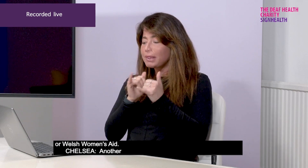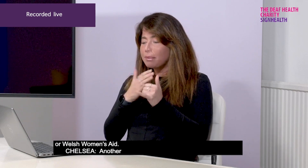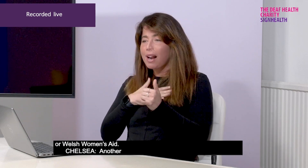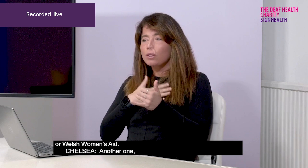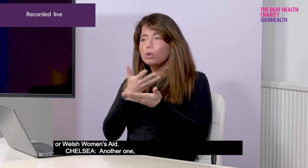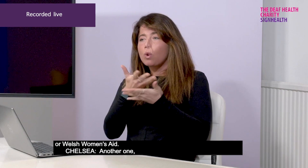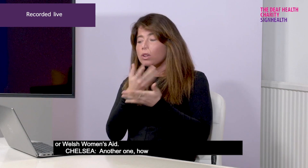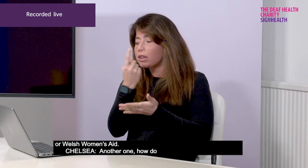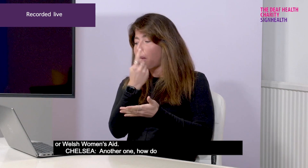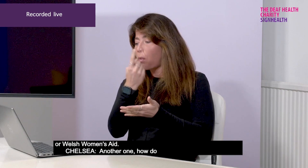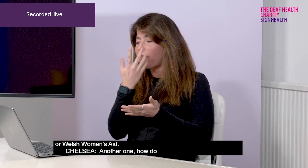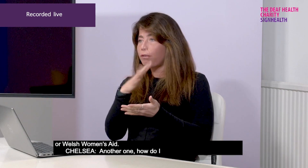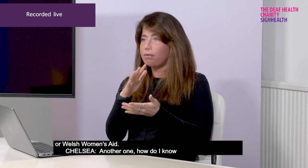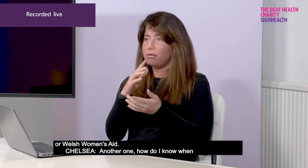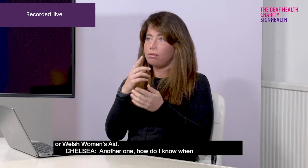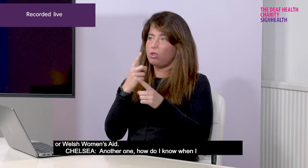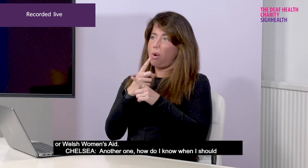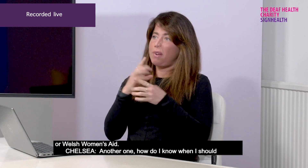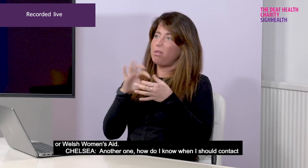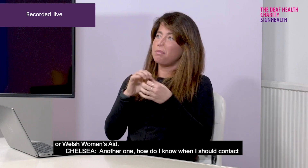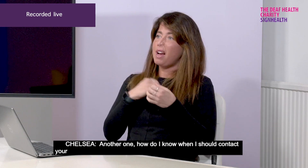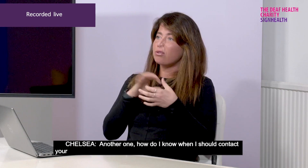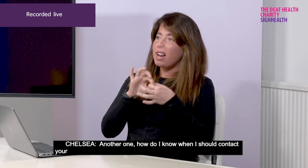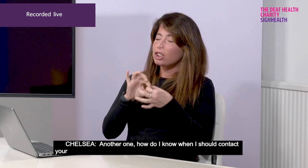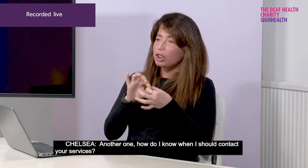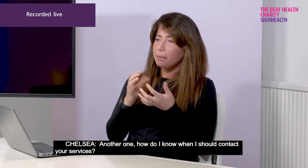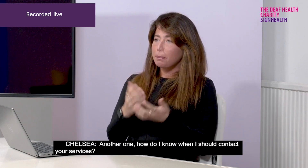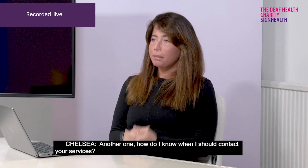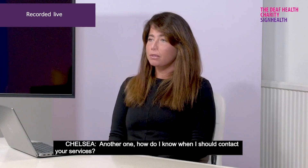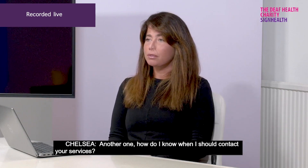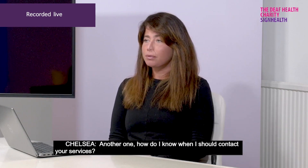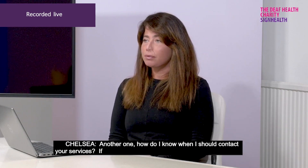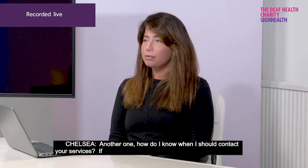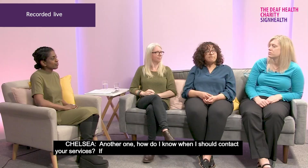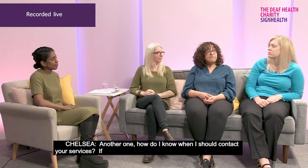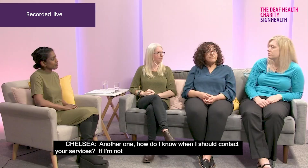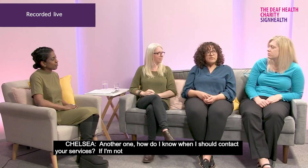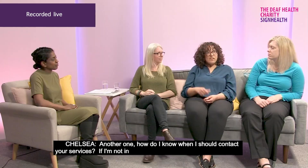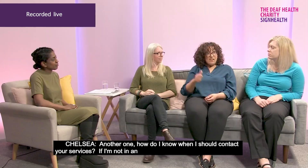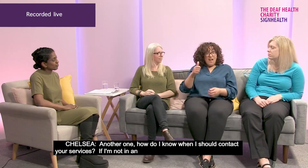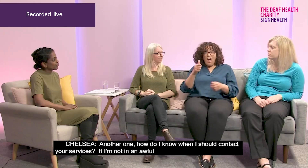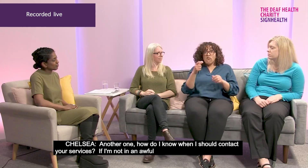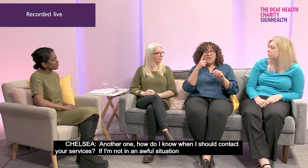How do I know when I should contact your services? If I'm not in an awful